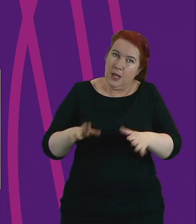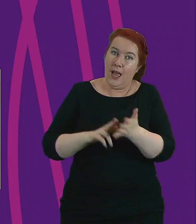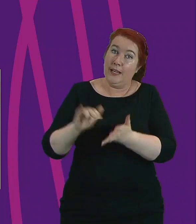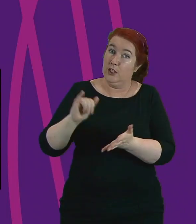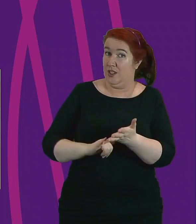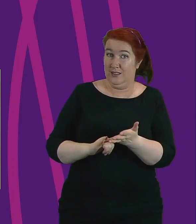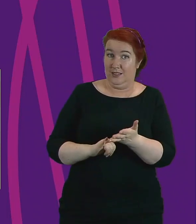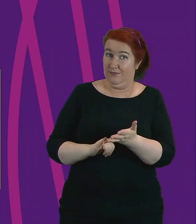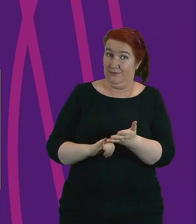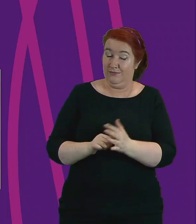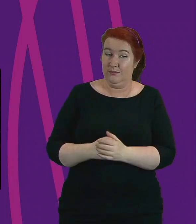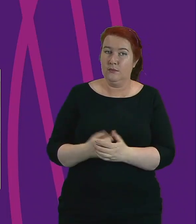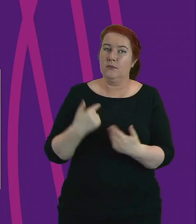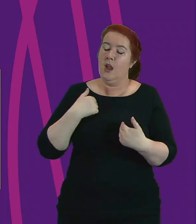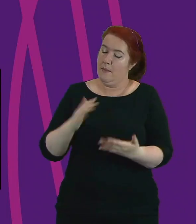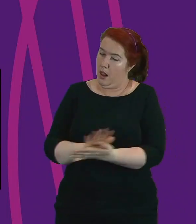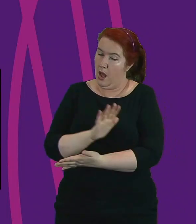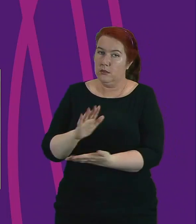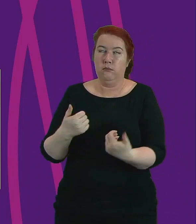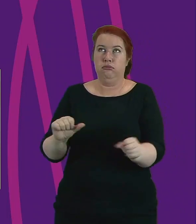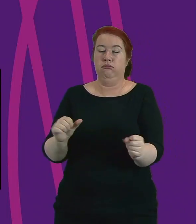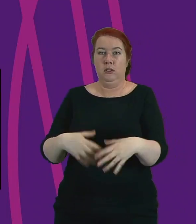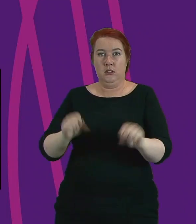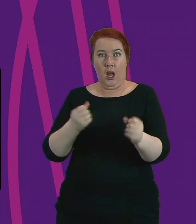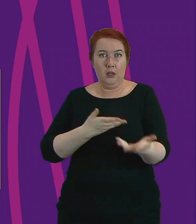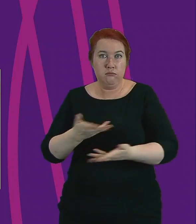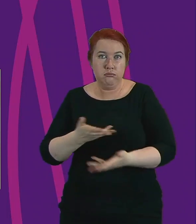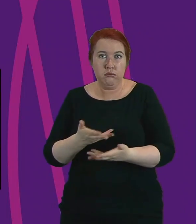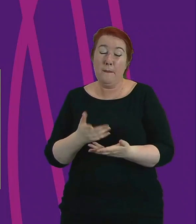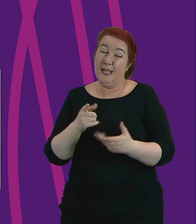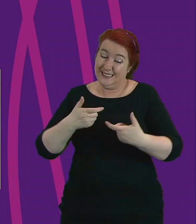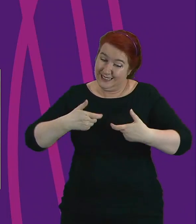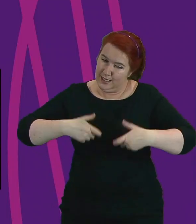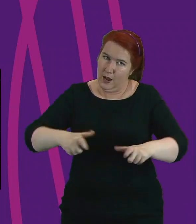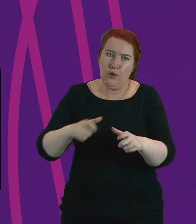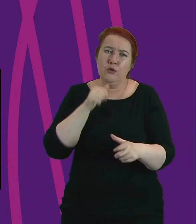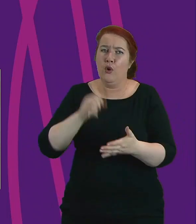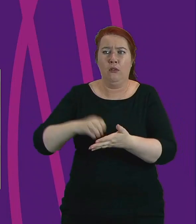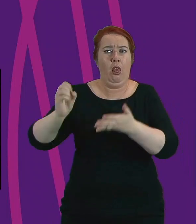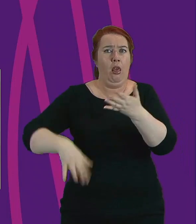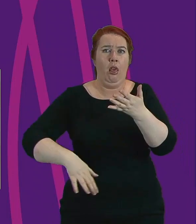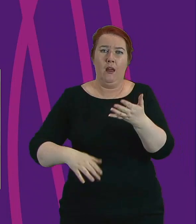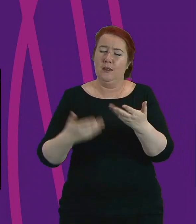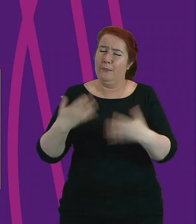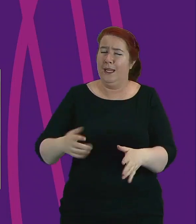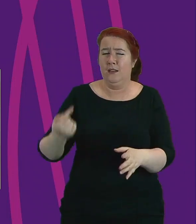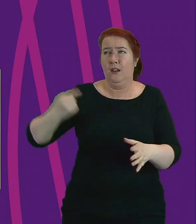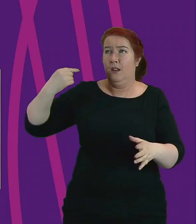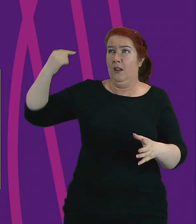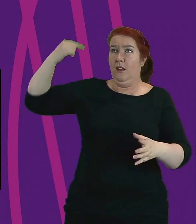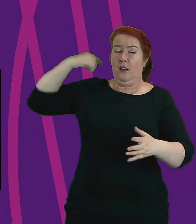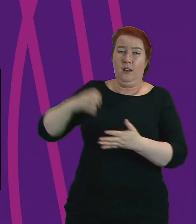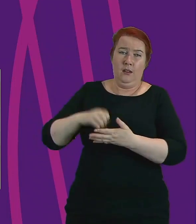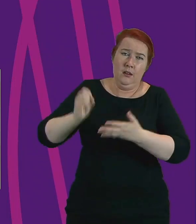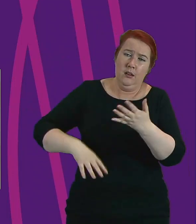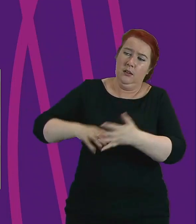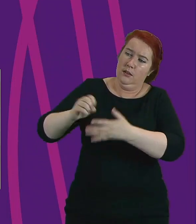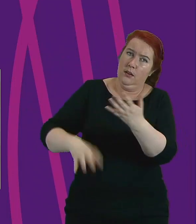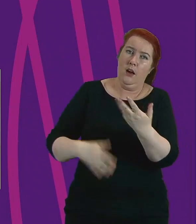fact discussion has finally started. These conversations must be sustained, not abandoned, as they have been so many times before by